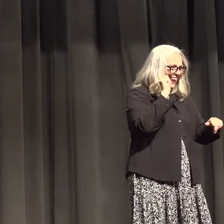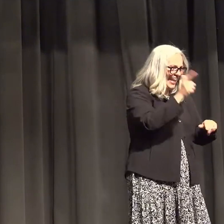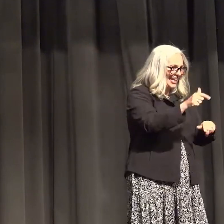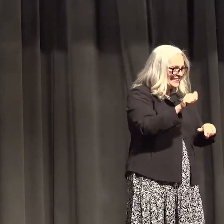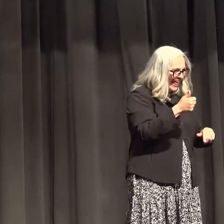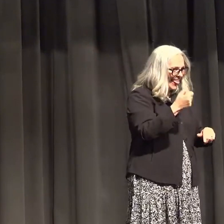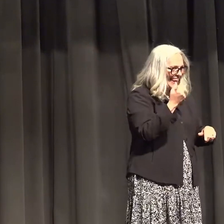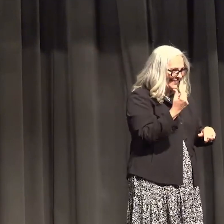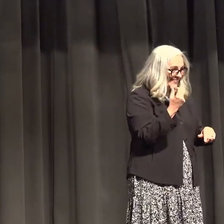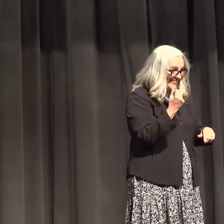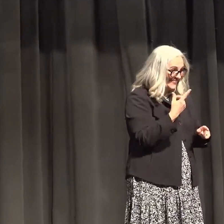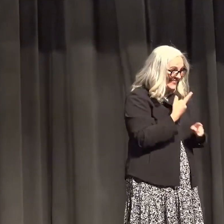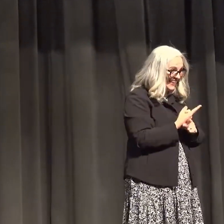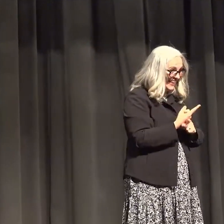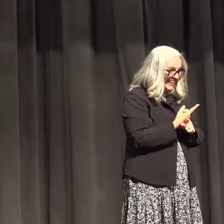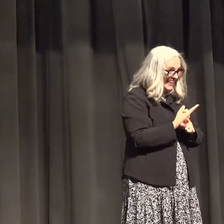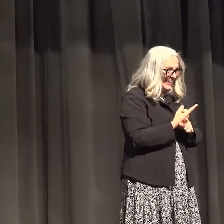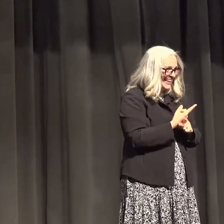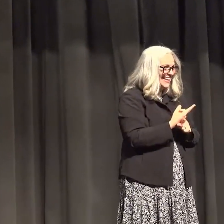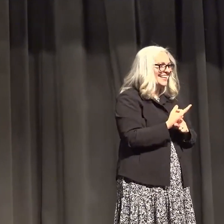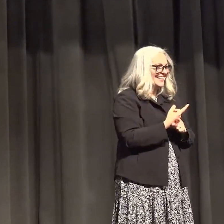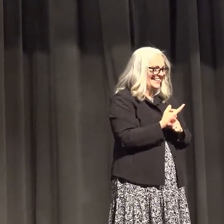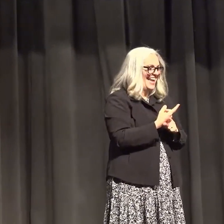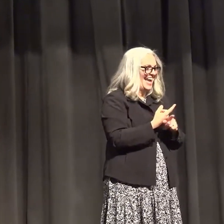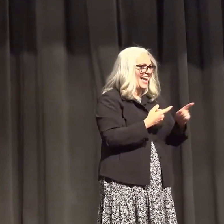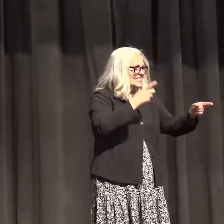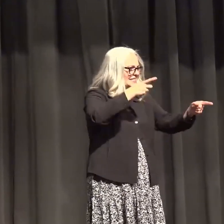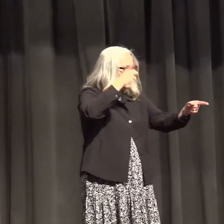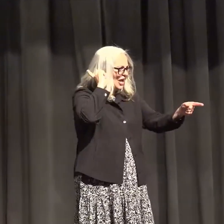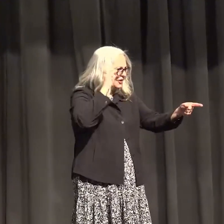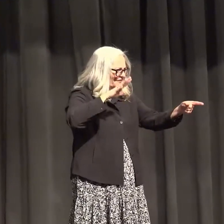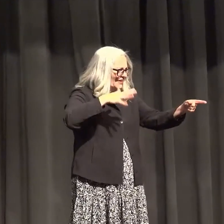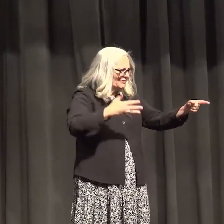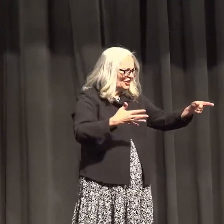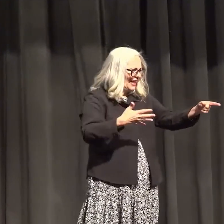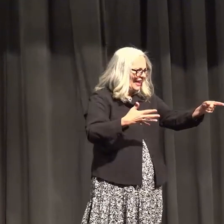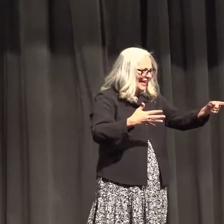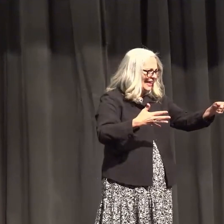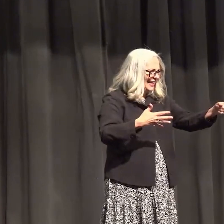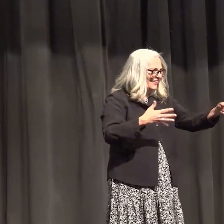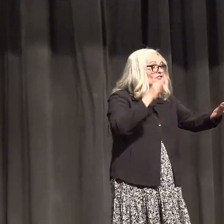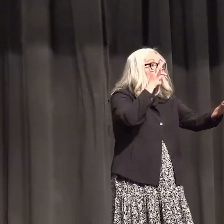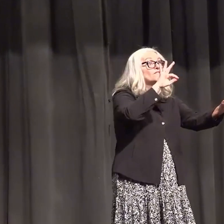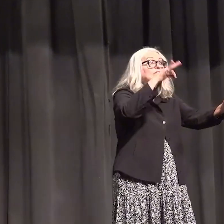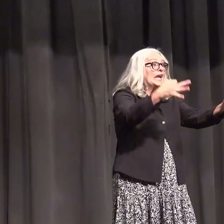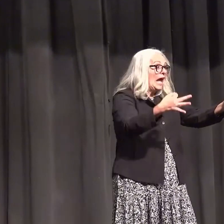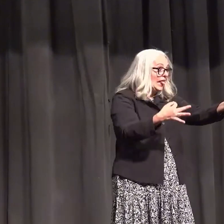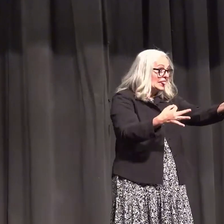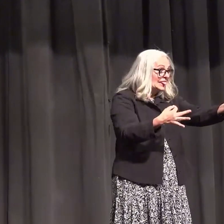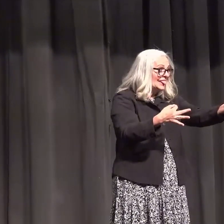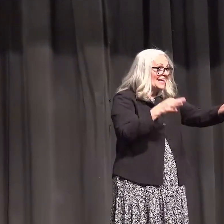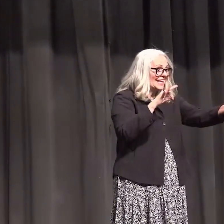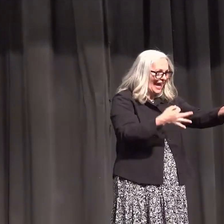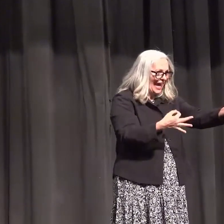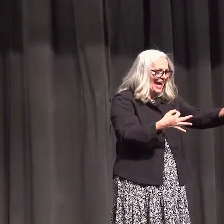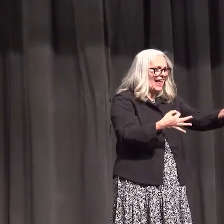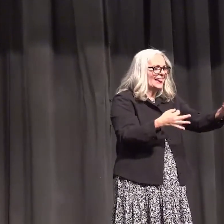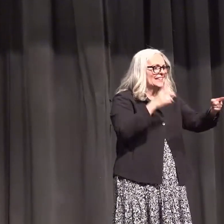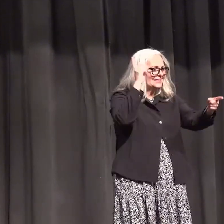back, and later 10th, 11th, and 12th. Is that correct, Jay? All right. And I think, you came in